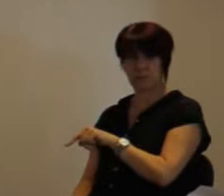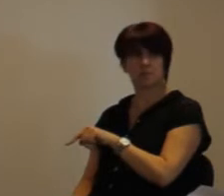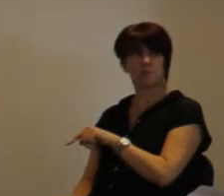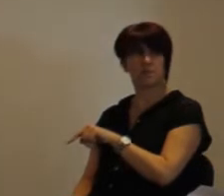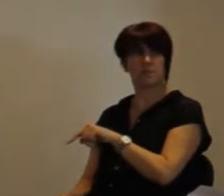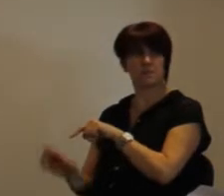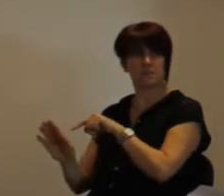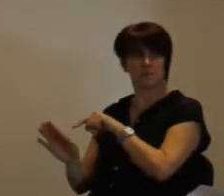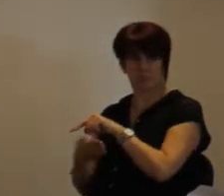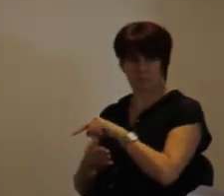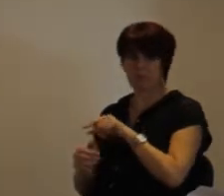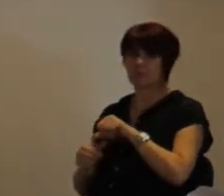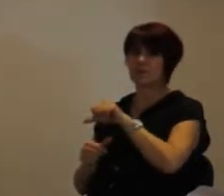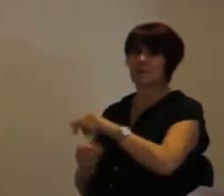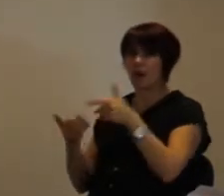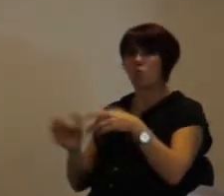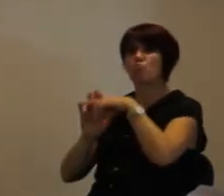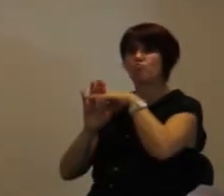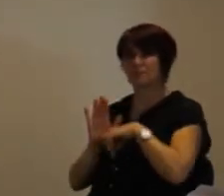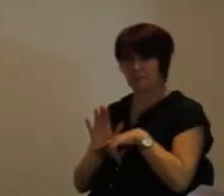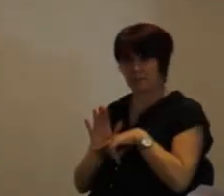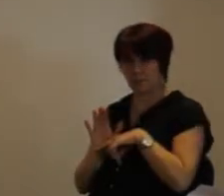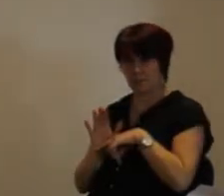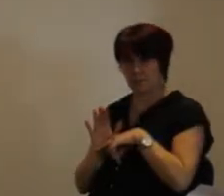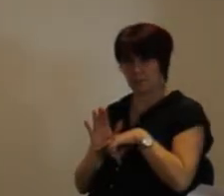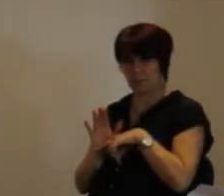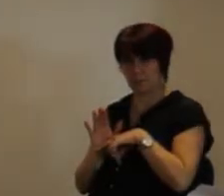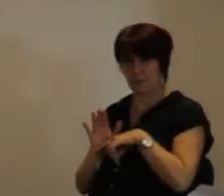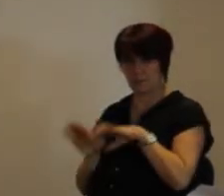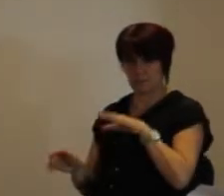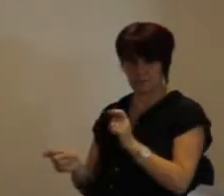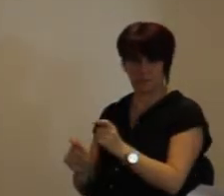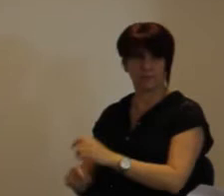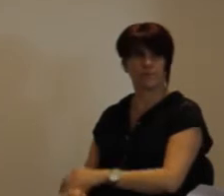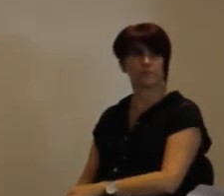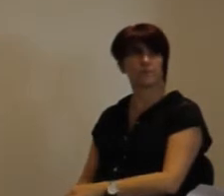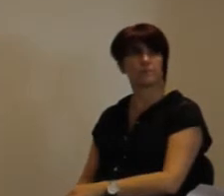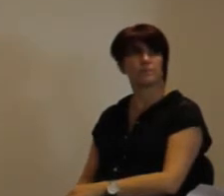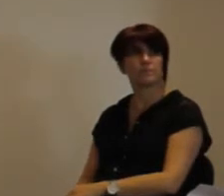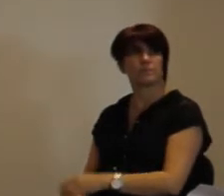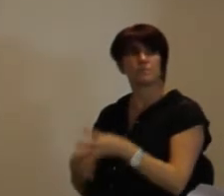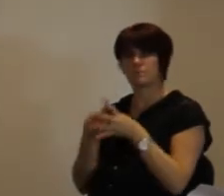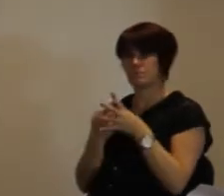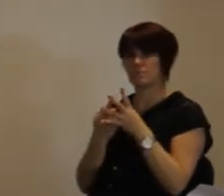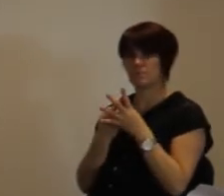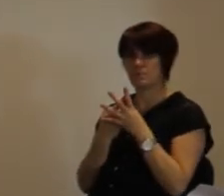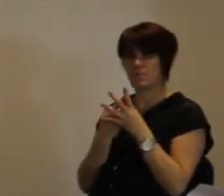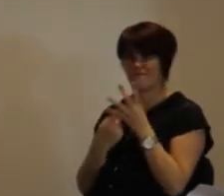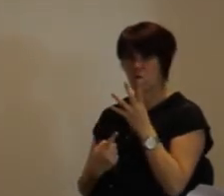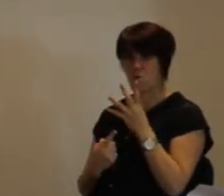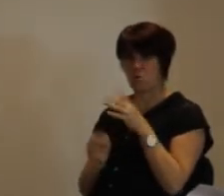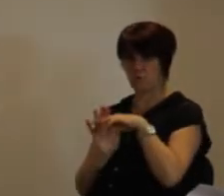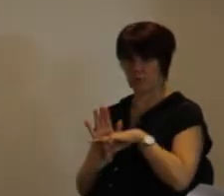We're going to now consider the principles underlying reasonable adjustments. I've got 4 cross-cutting